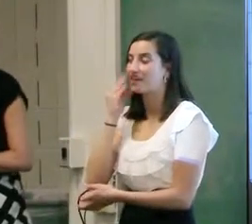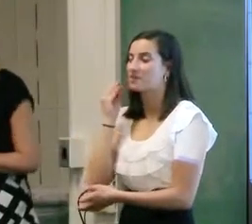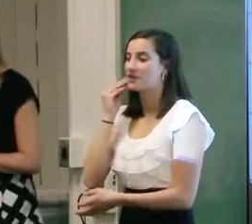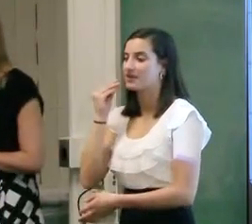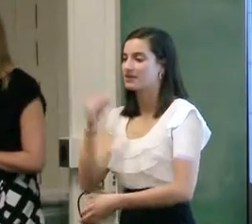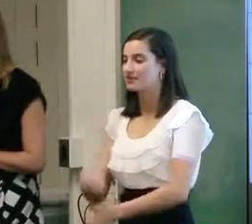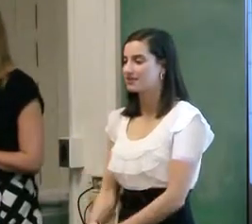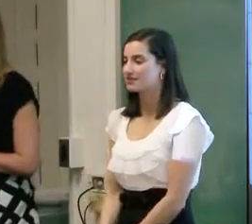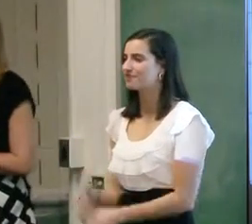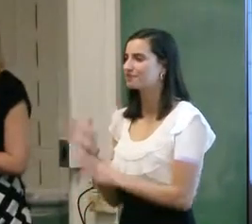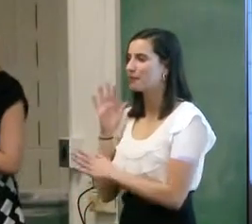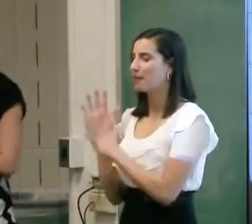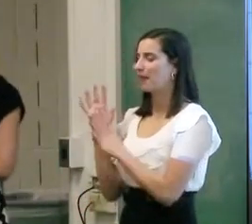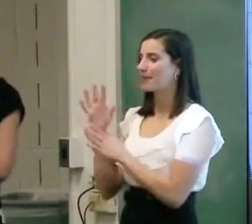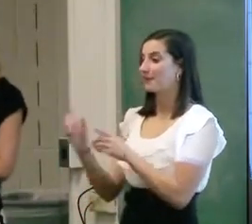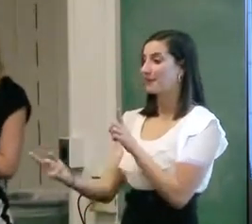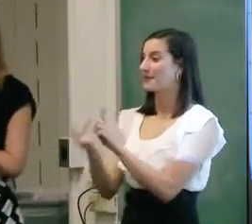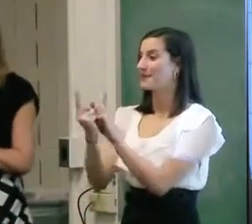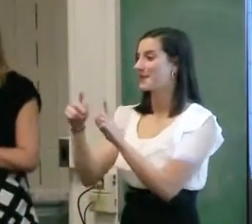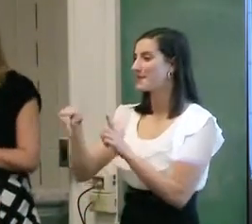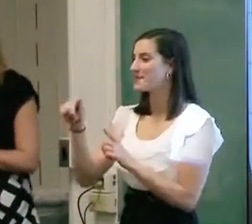Going back to when me and Patty first met,